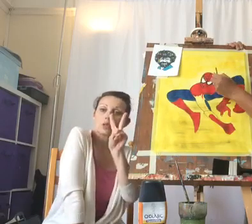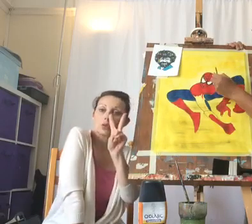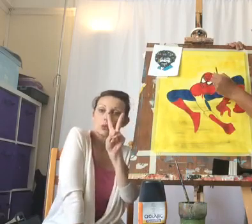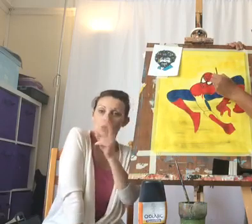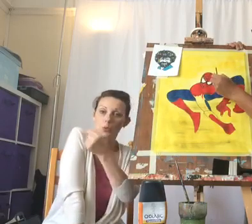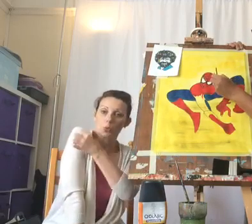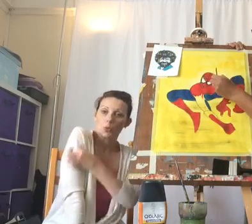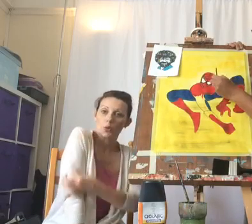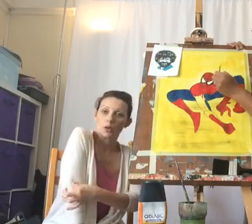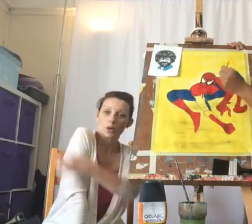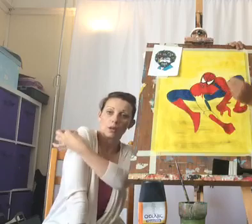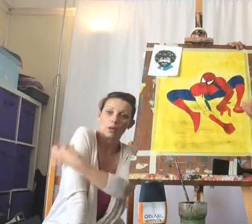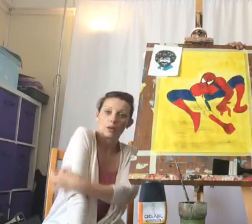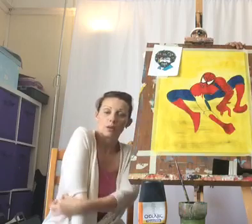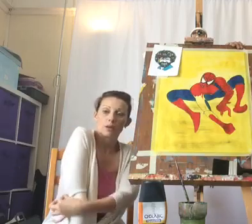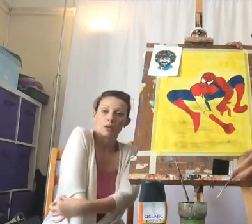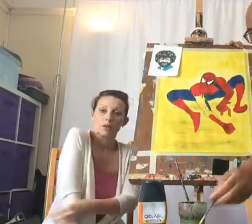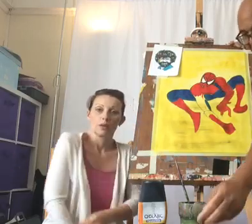and you do the same with that